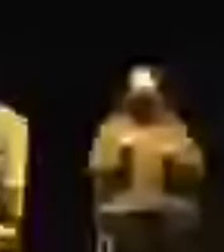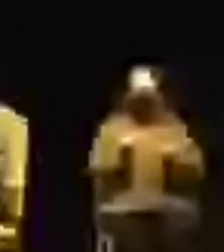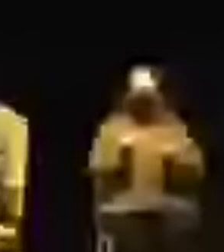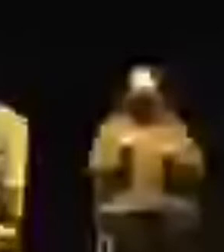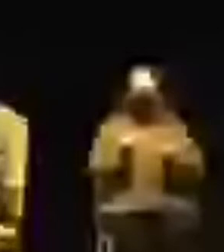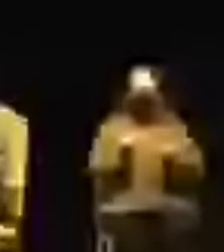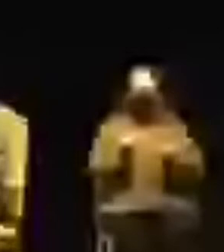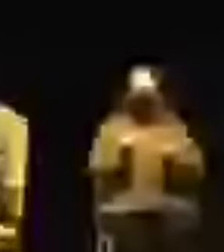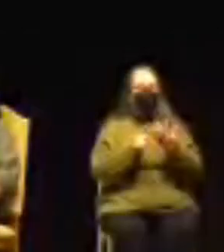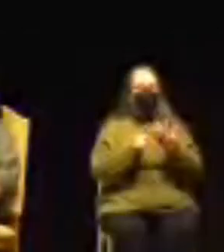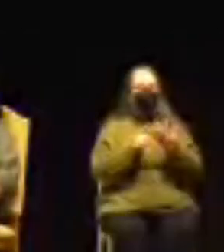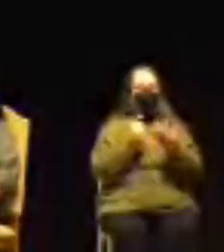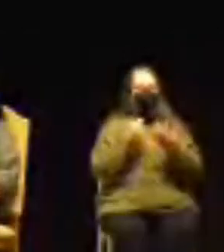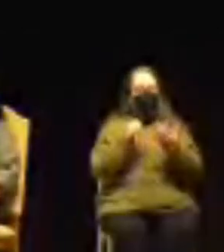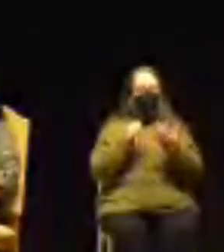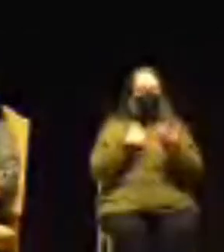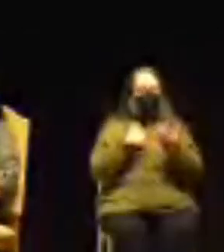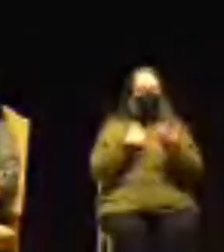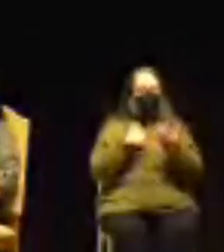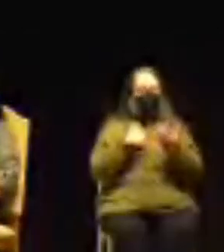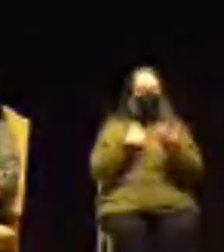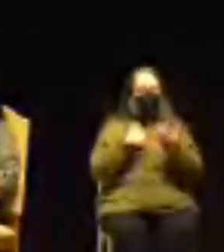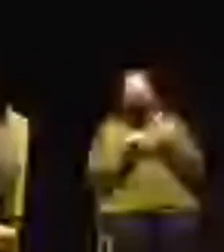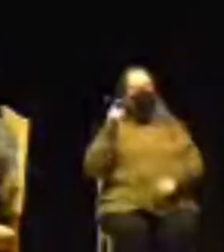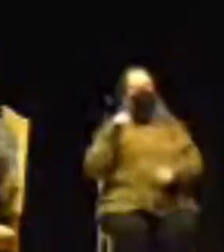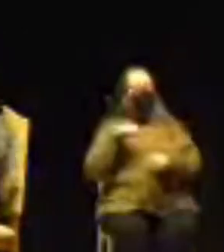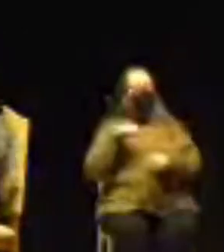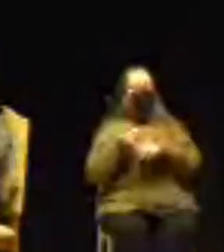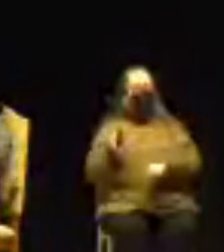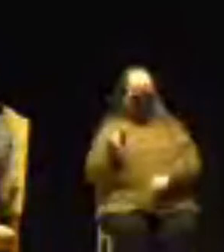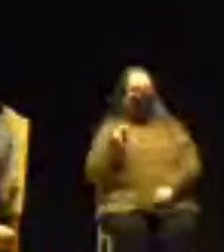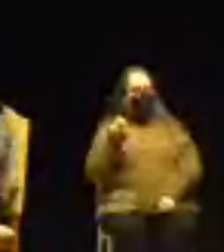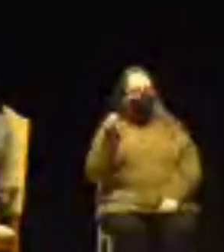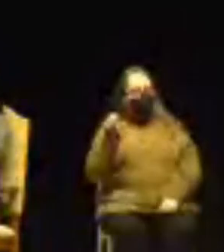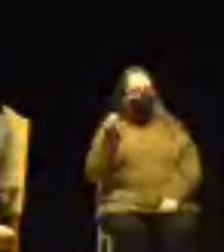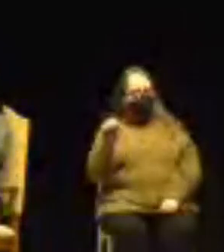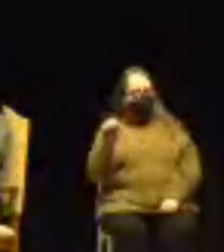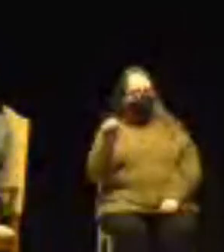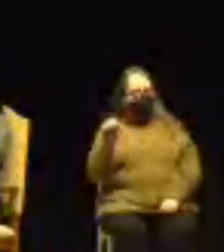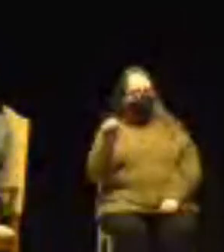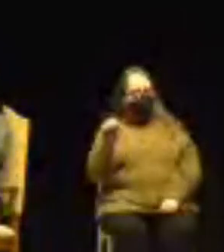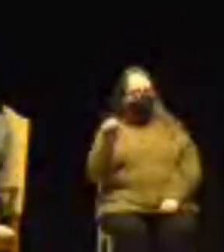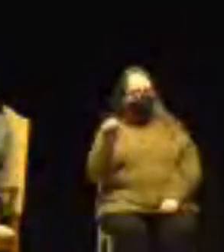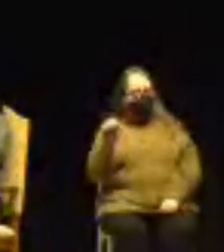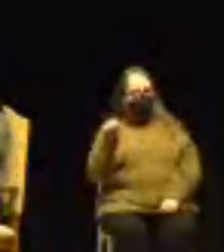Anything could emerge, right? I think you had said, you know, I'm thinking about a way of kind of